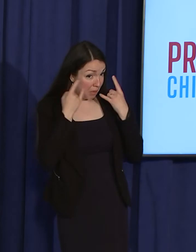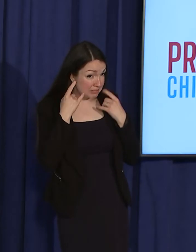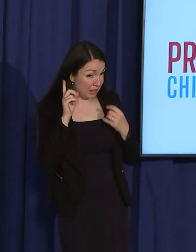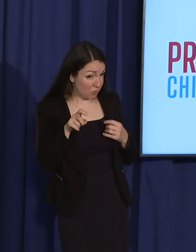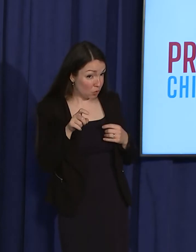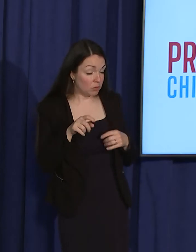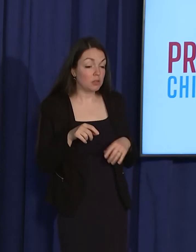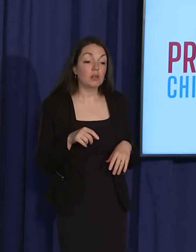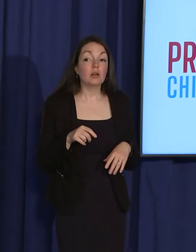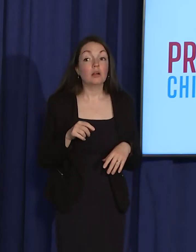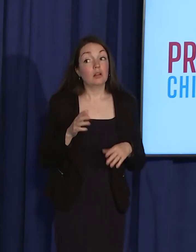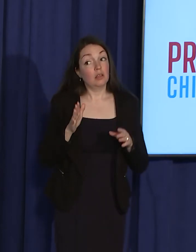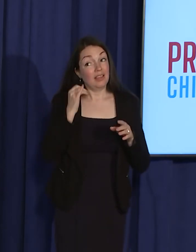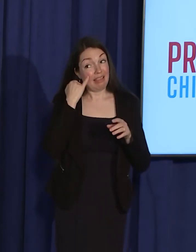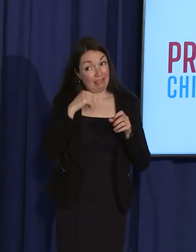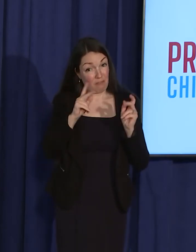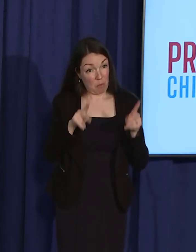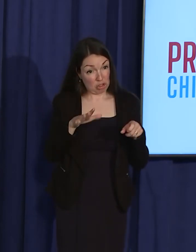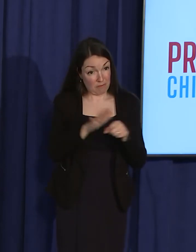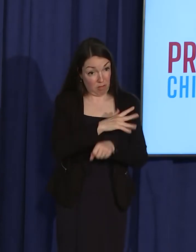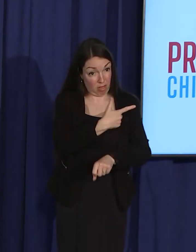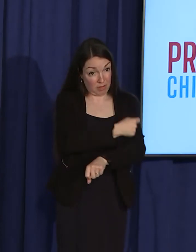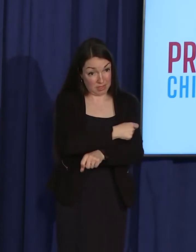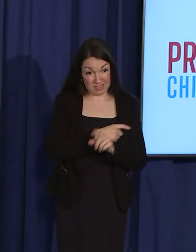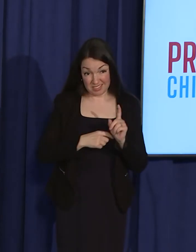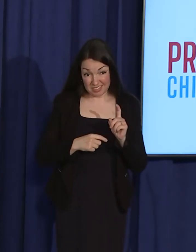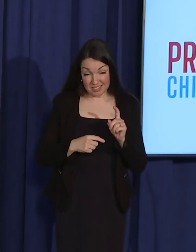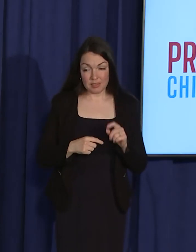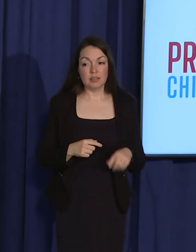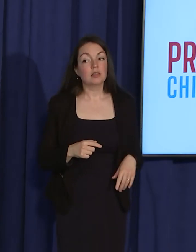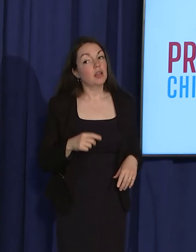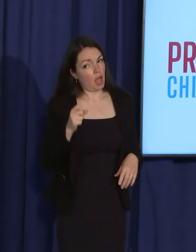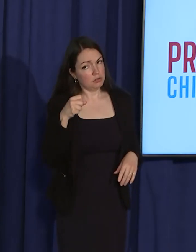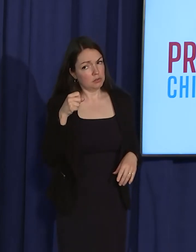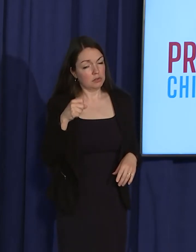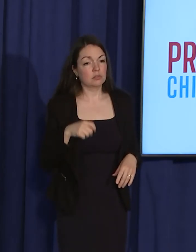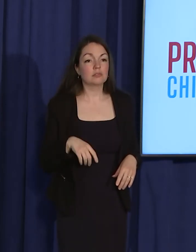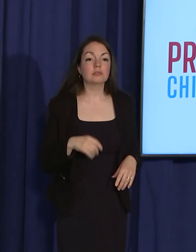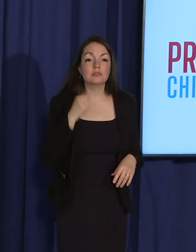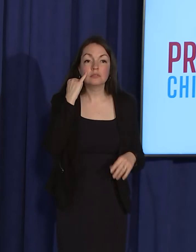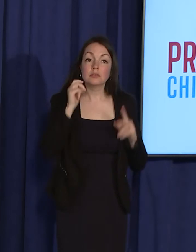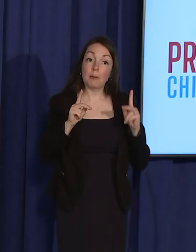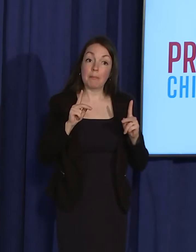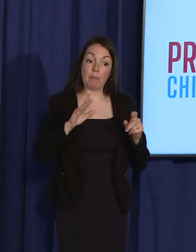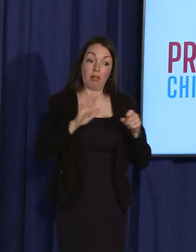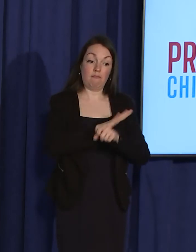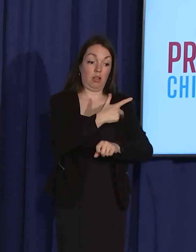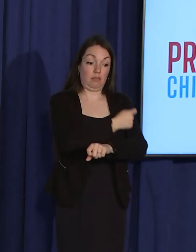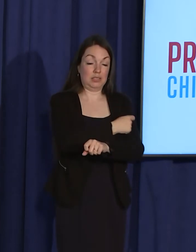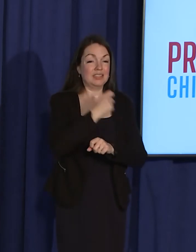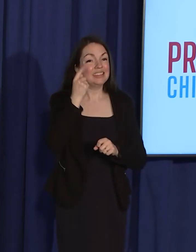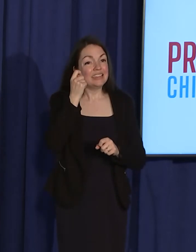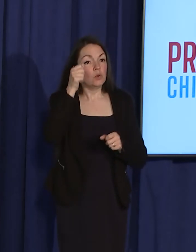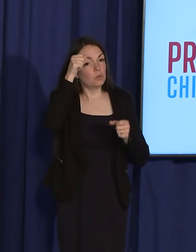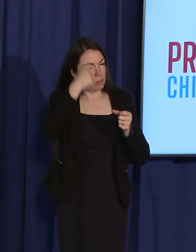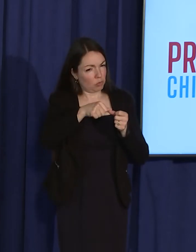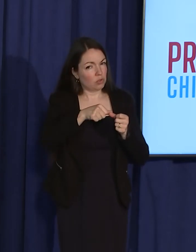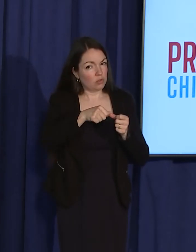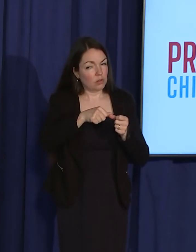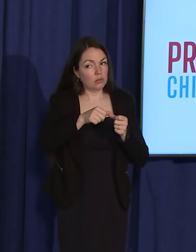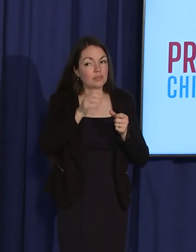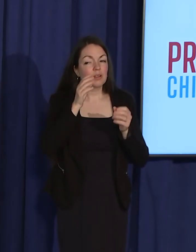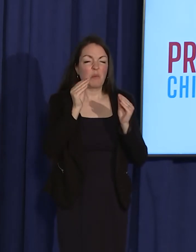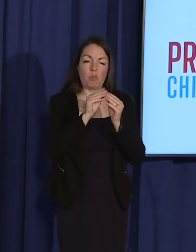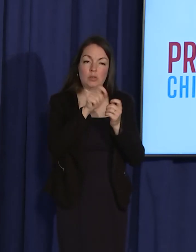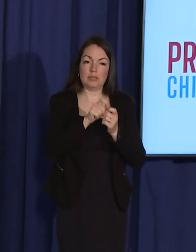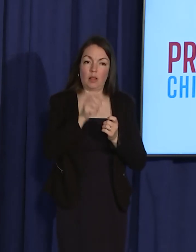in? Are they fully vaccinated? Yes. So, for people who are fully vaccinated, remember, and we'll share some more details about